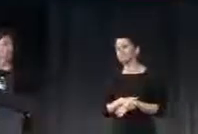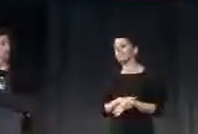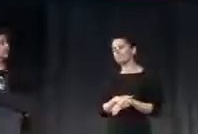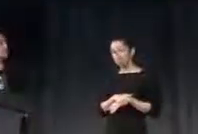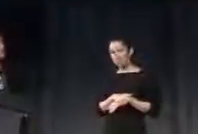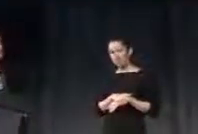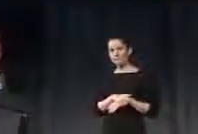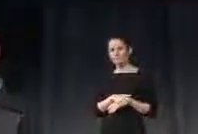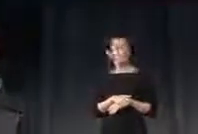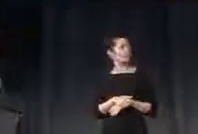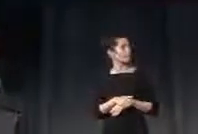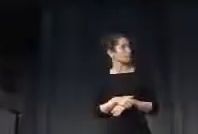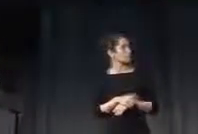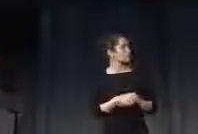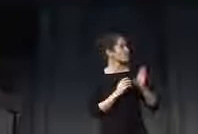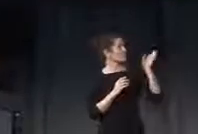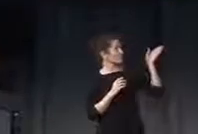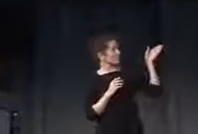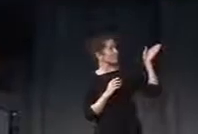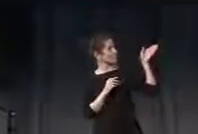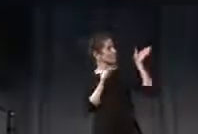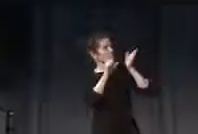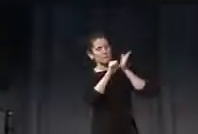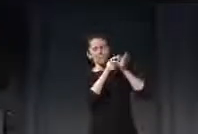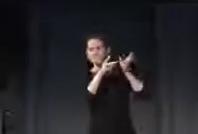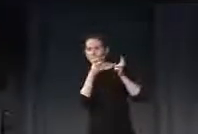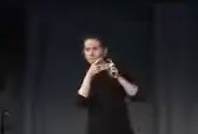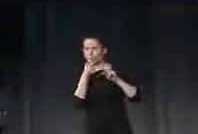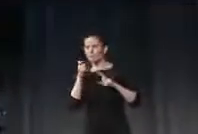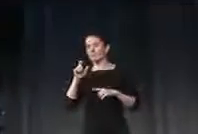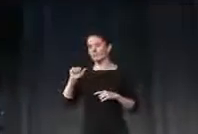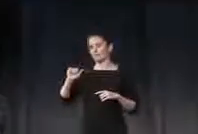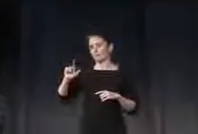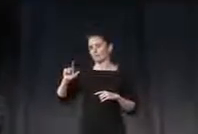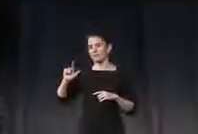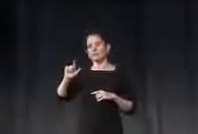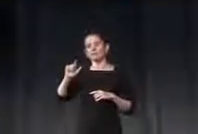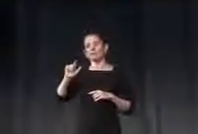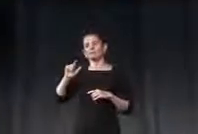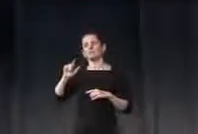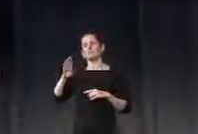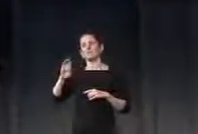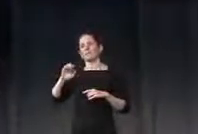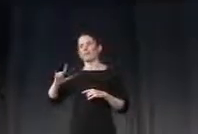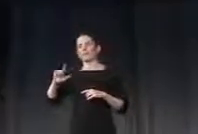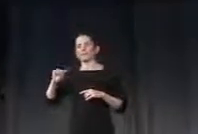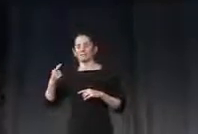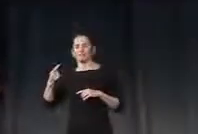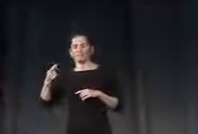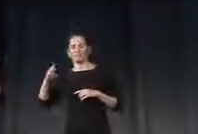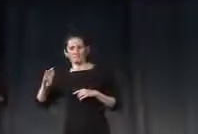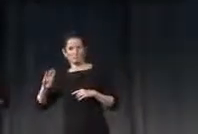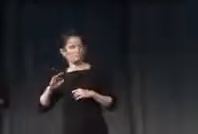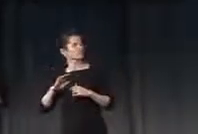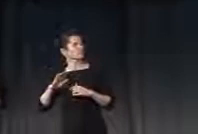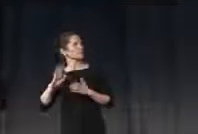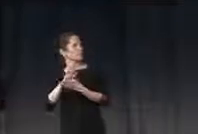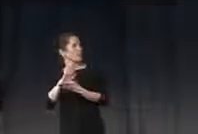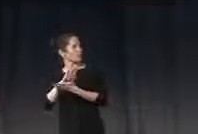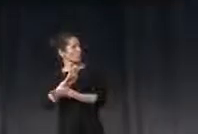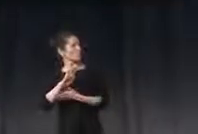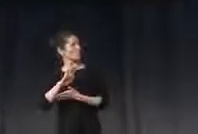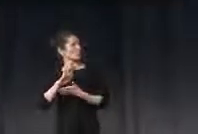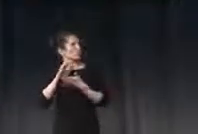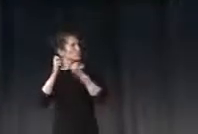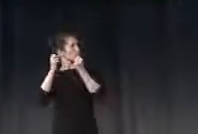culture of the voice, and this page from the Alexander Graham Bell papers is a page from her lessons. Much of the lessons were written